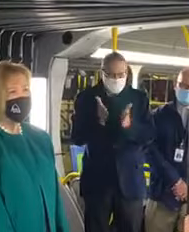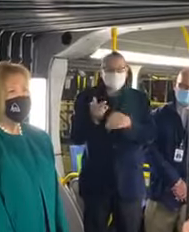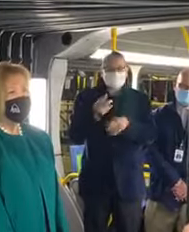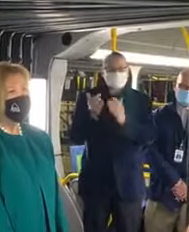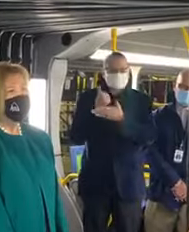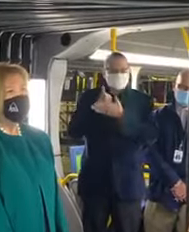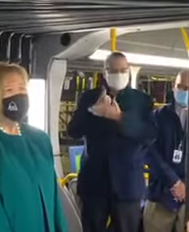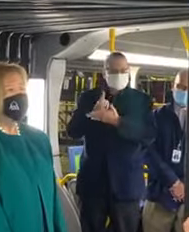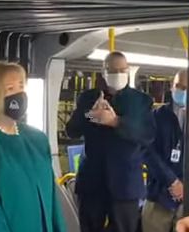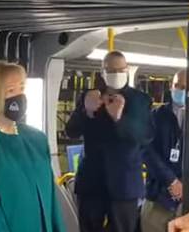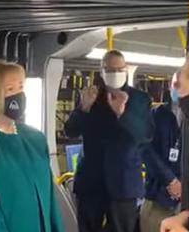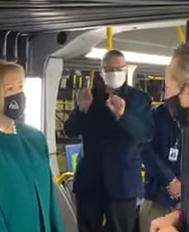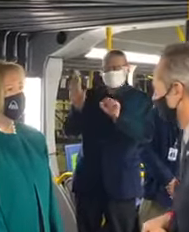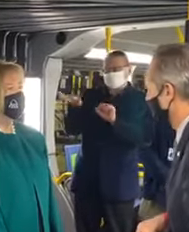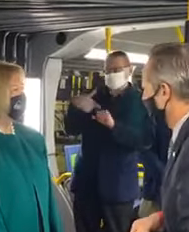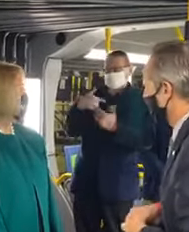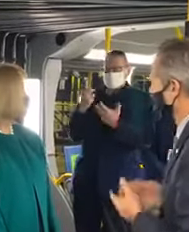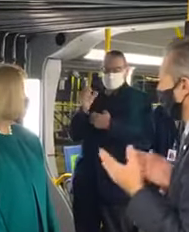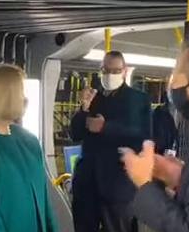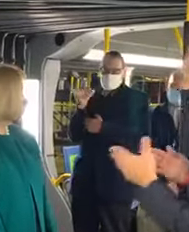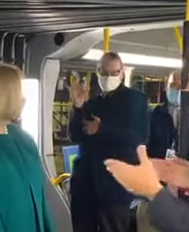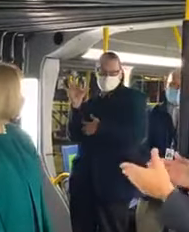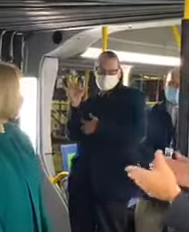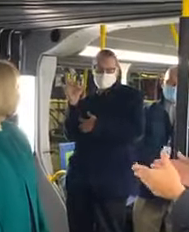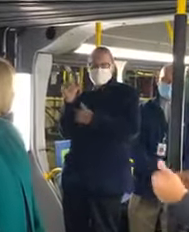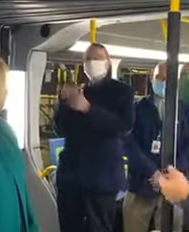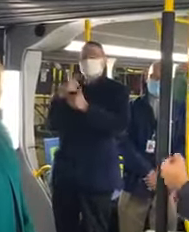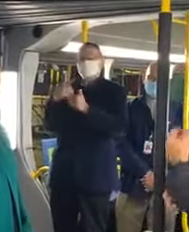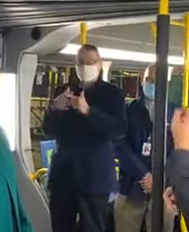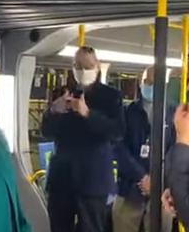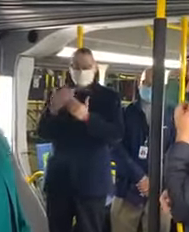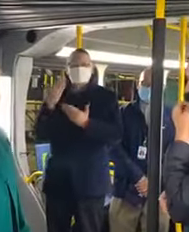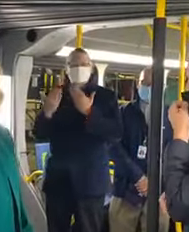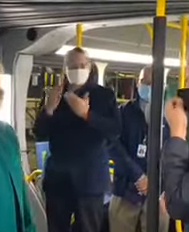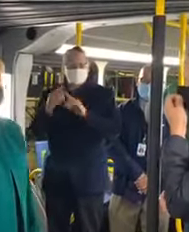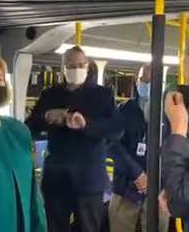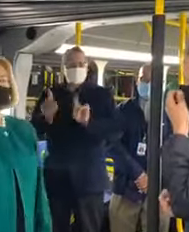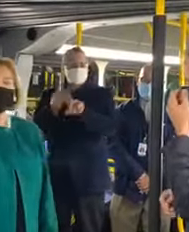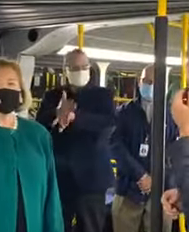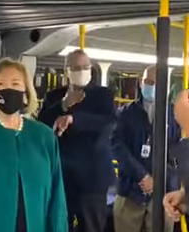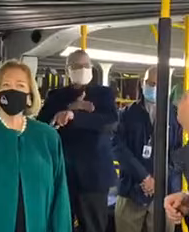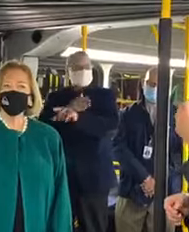can get, hey, I want to get off here. Doors closing.